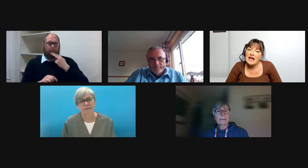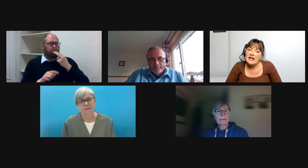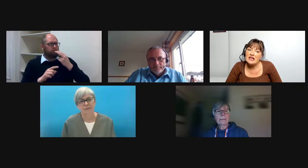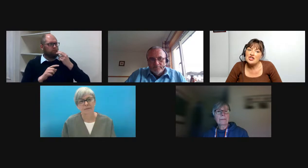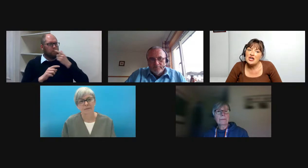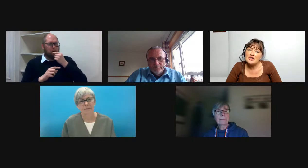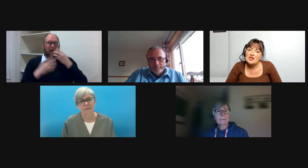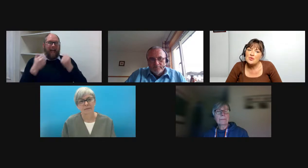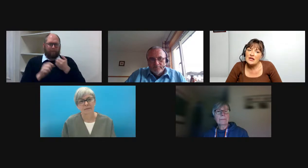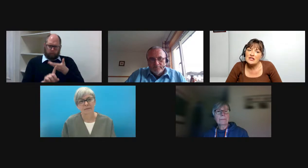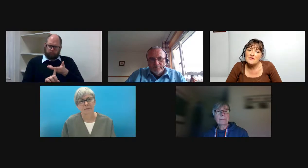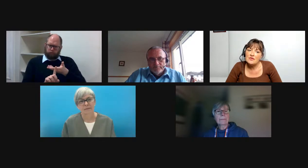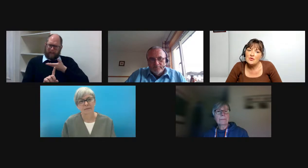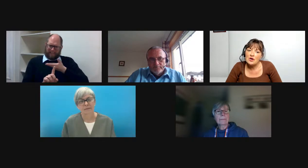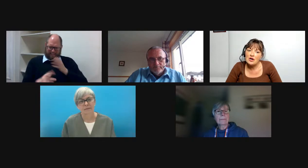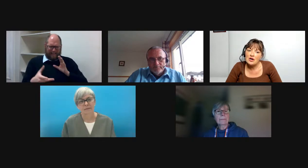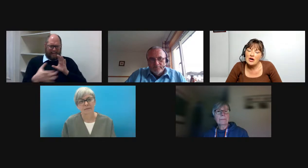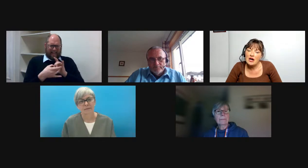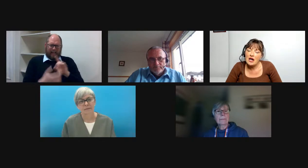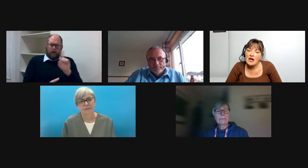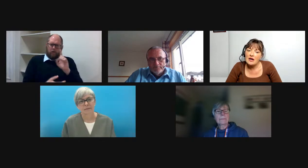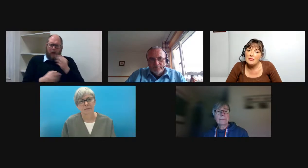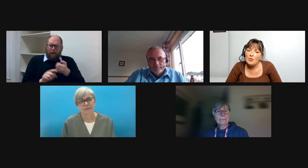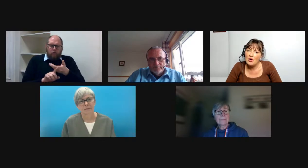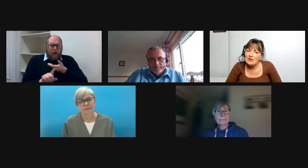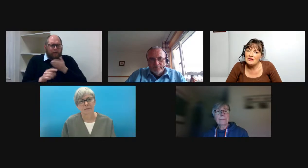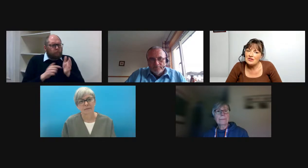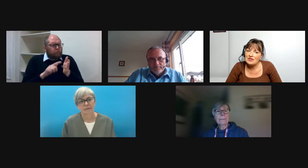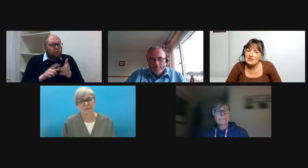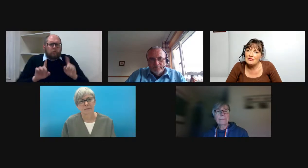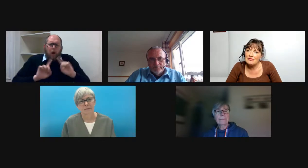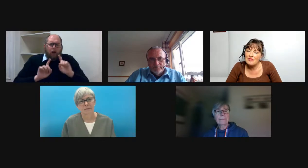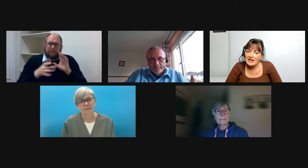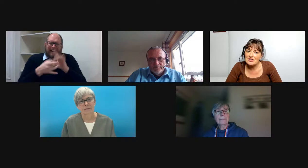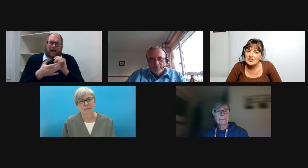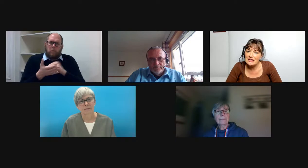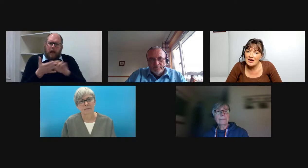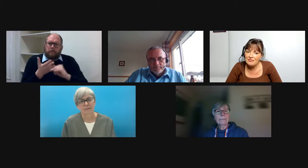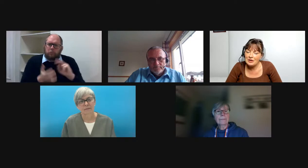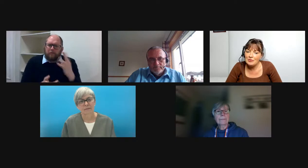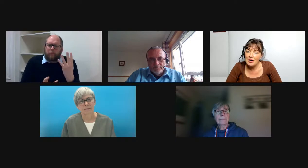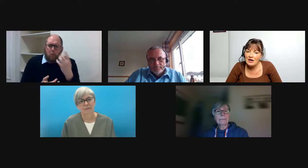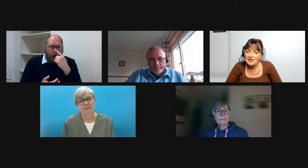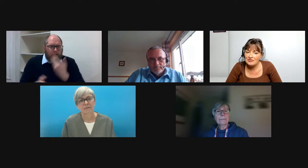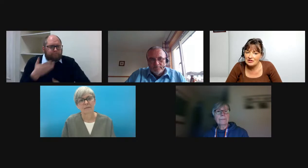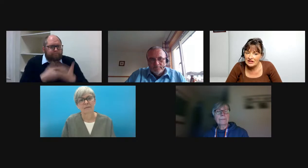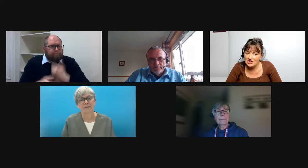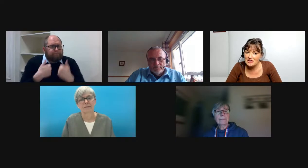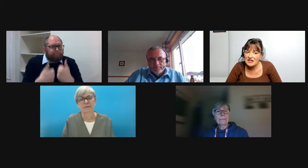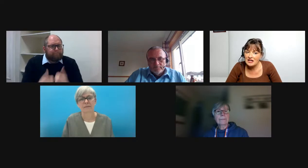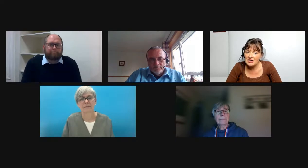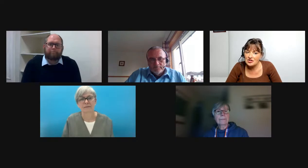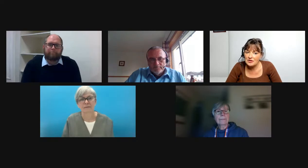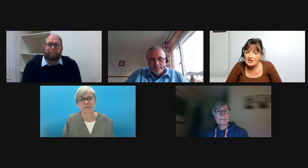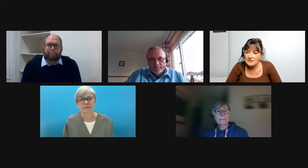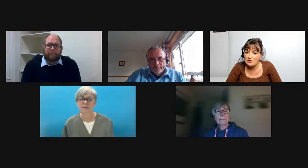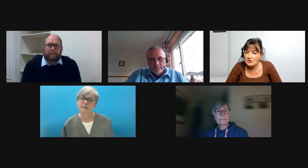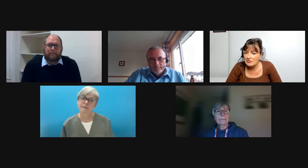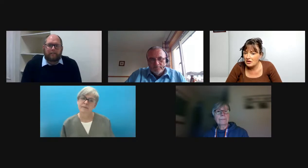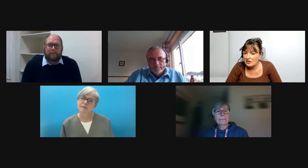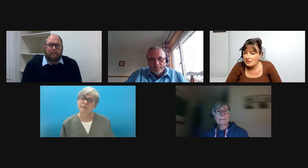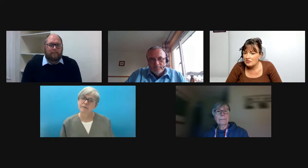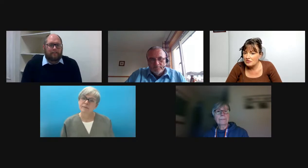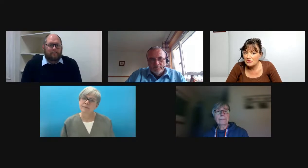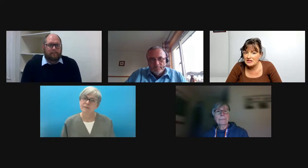but NHS 24, what rights do deaf people have in relation to NH